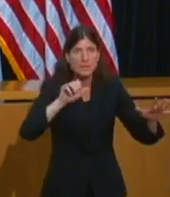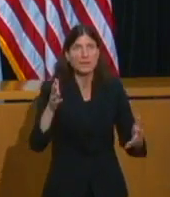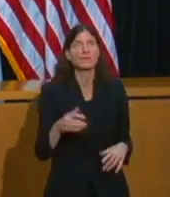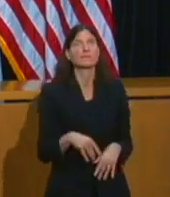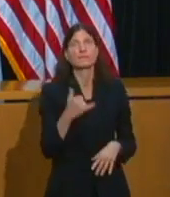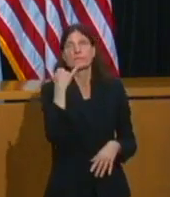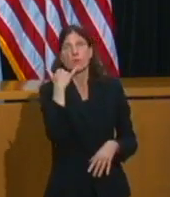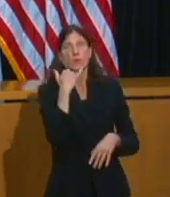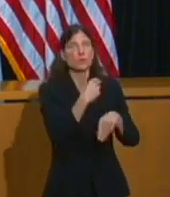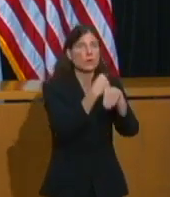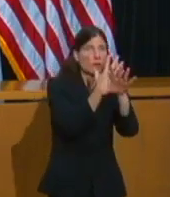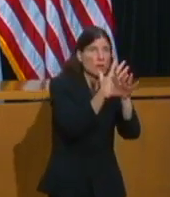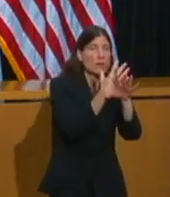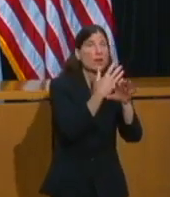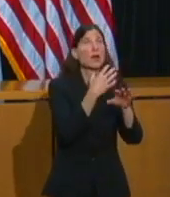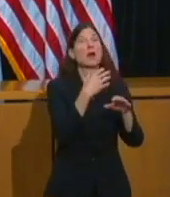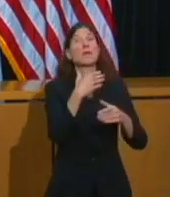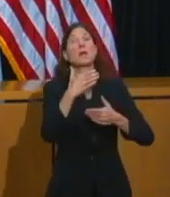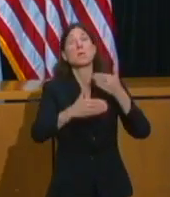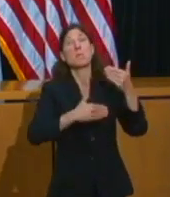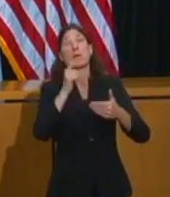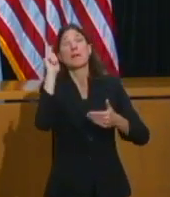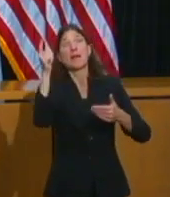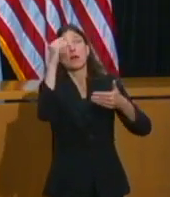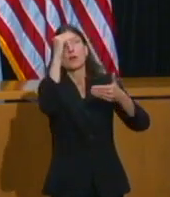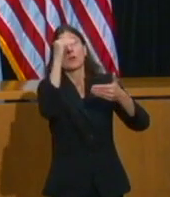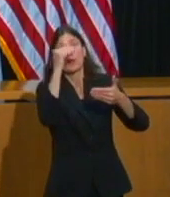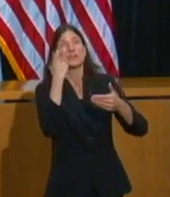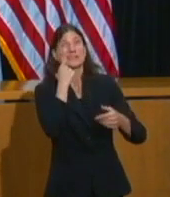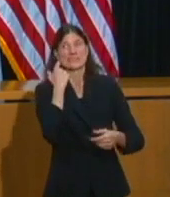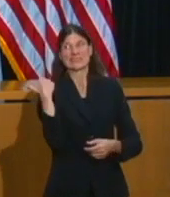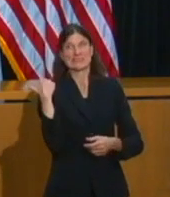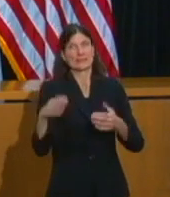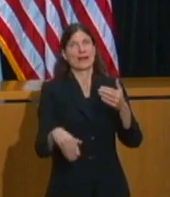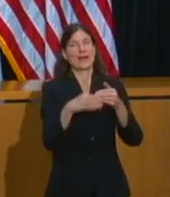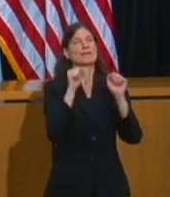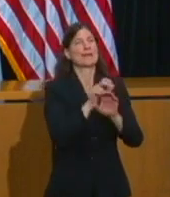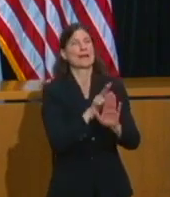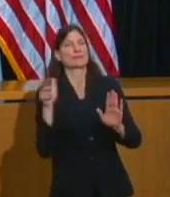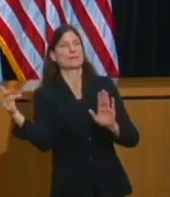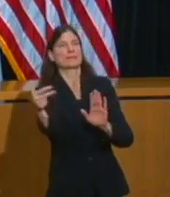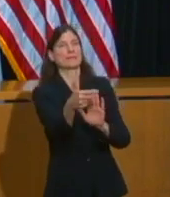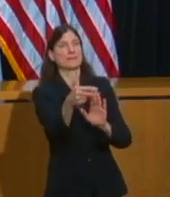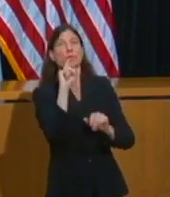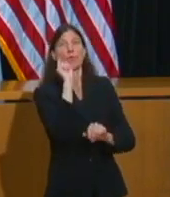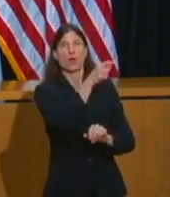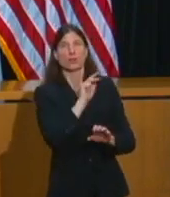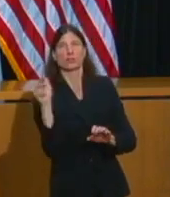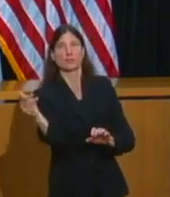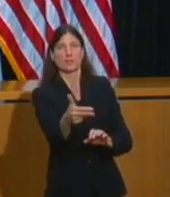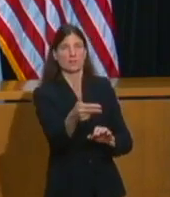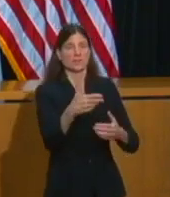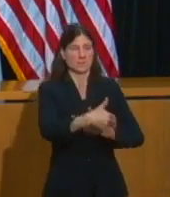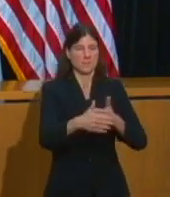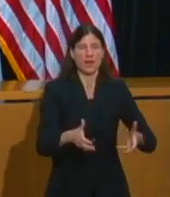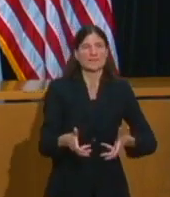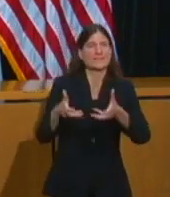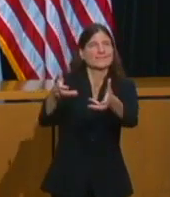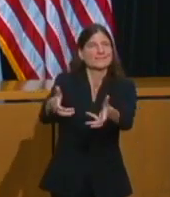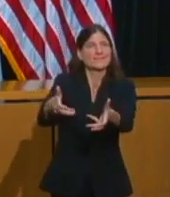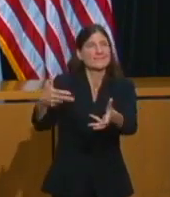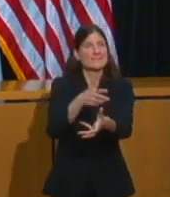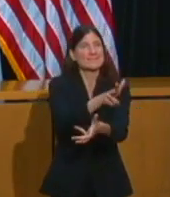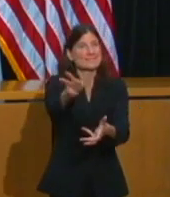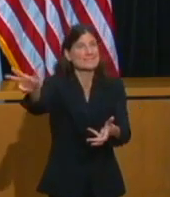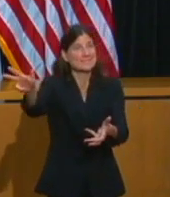pickup to their customers. On Monday, Governor Baker released guidance allowing retailers to bring workers back into their buildings to